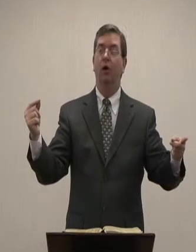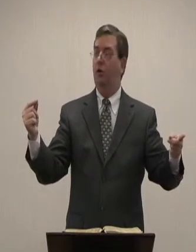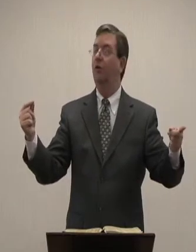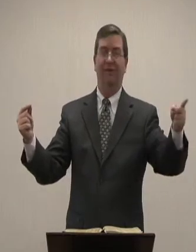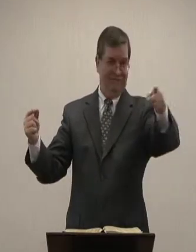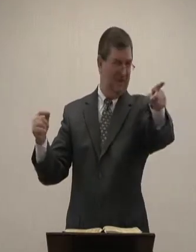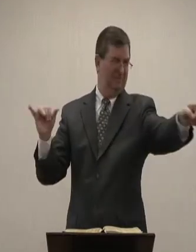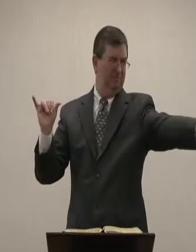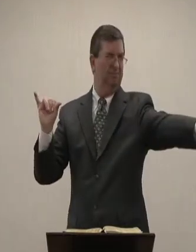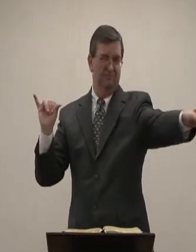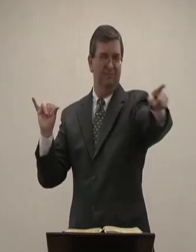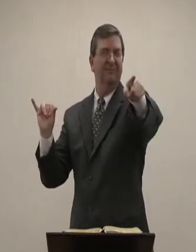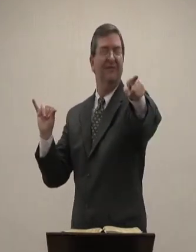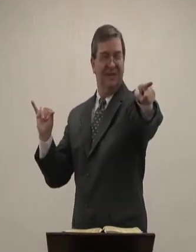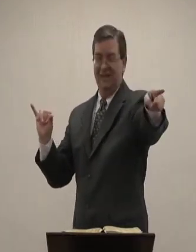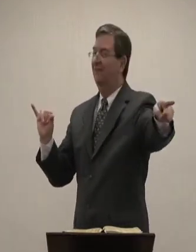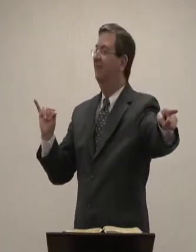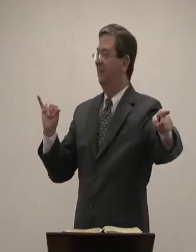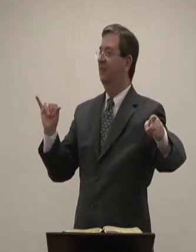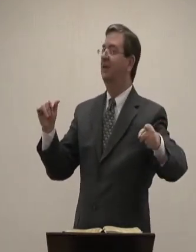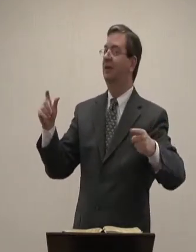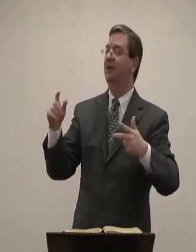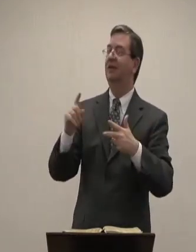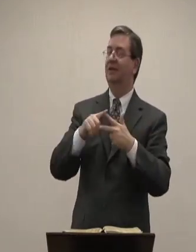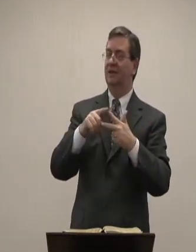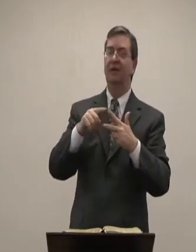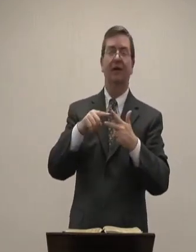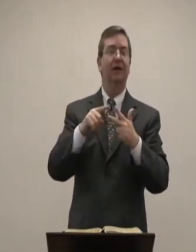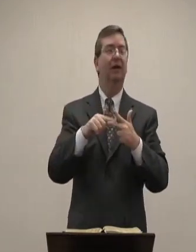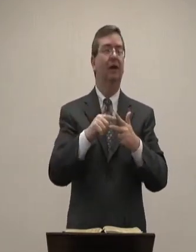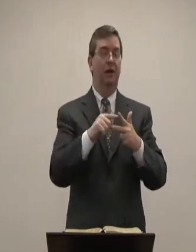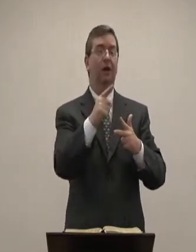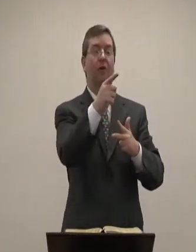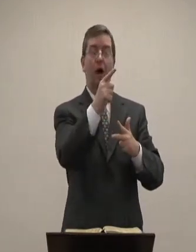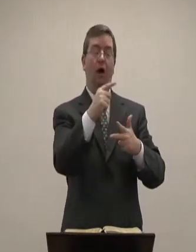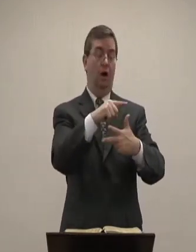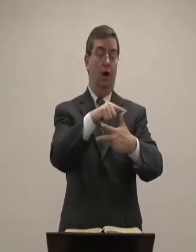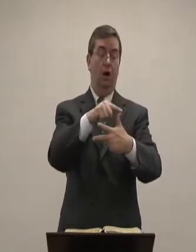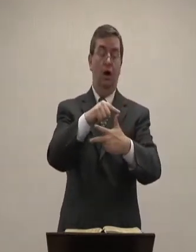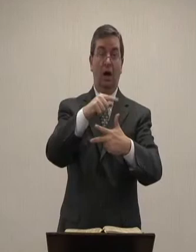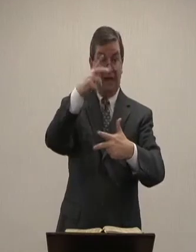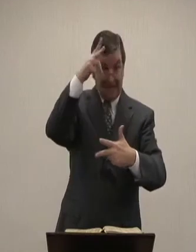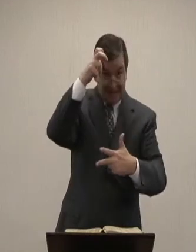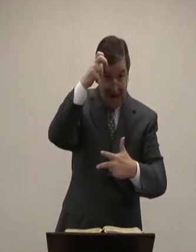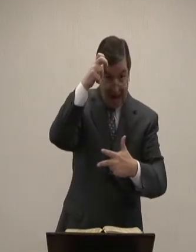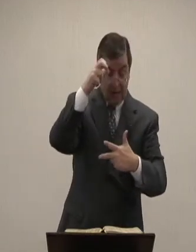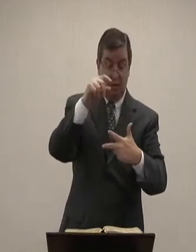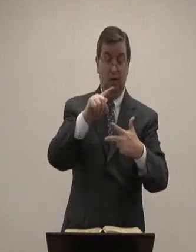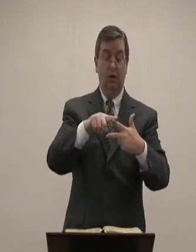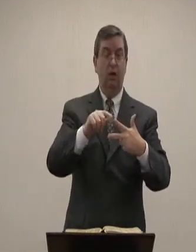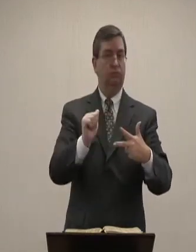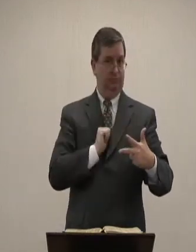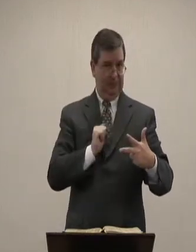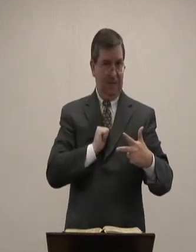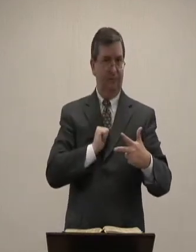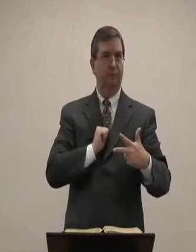Yourself, right, right. The same, yeah, yourself. Any others? The devil,